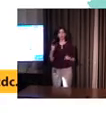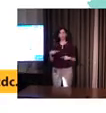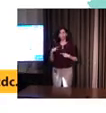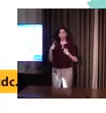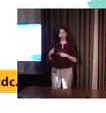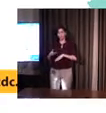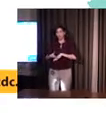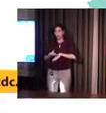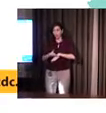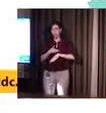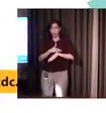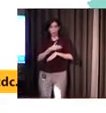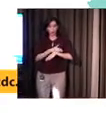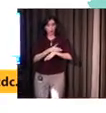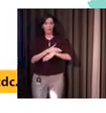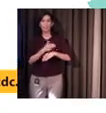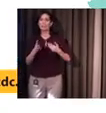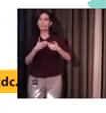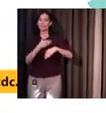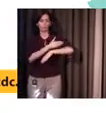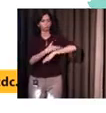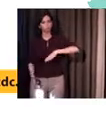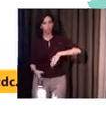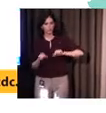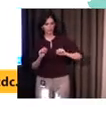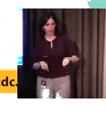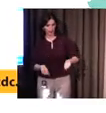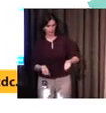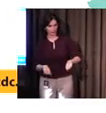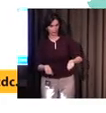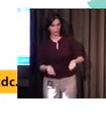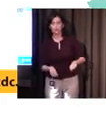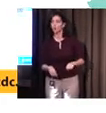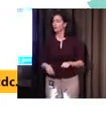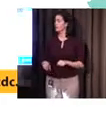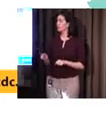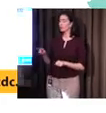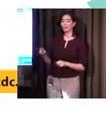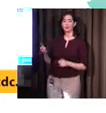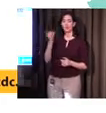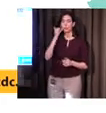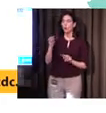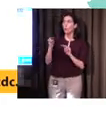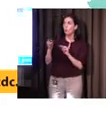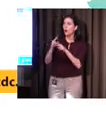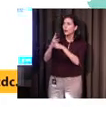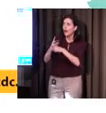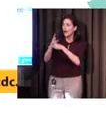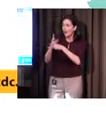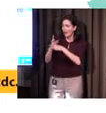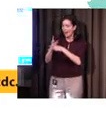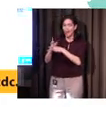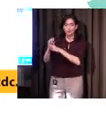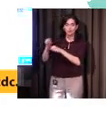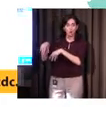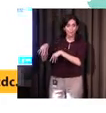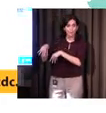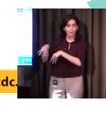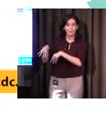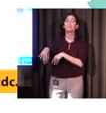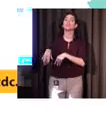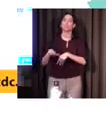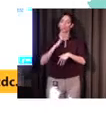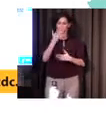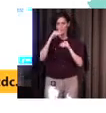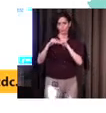always tenuous. And if we let our guard down, then we know that there will be more transmission. We know the positivity rate's going to